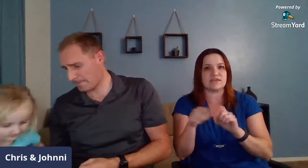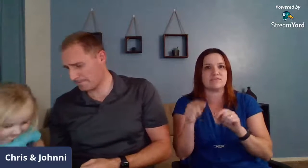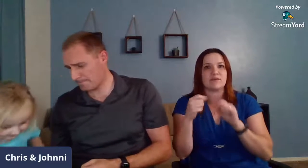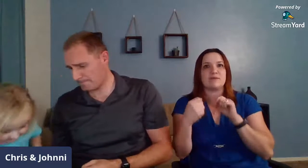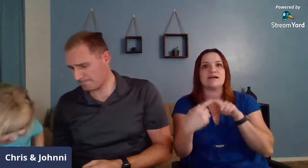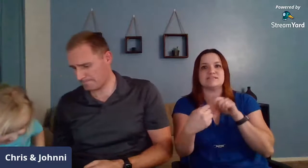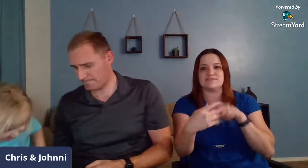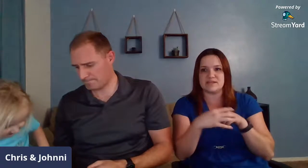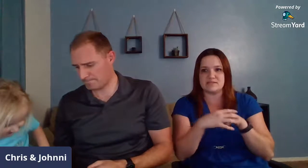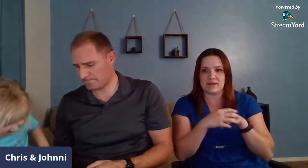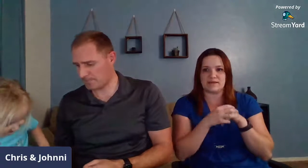you that positive feedback,